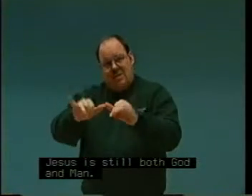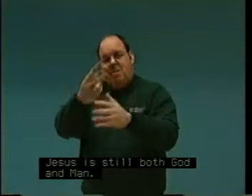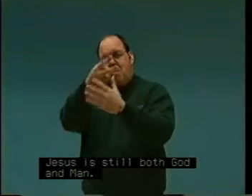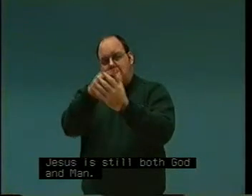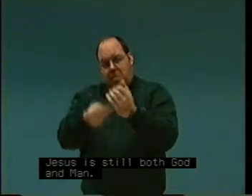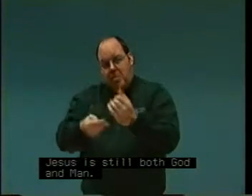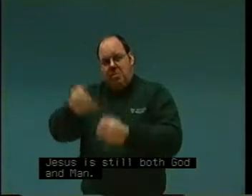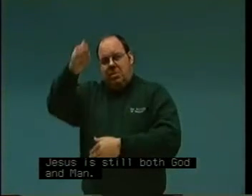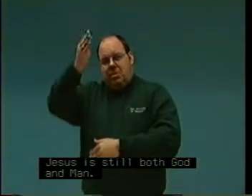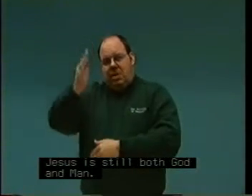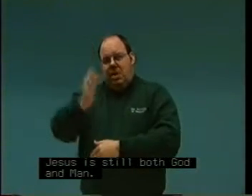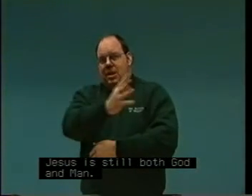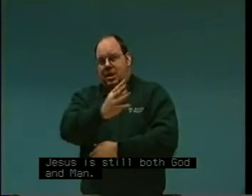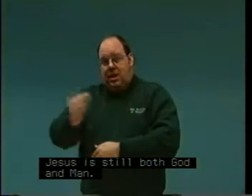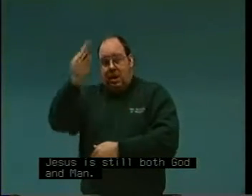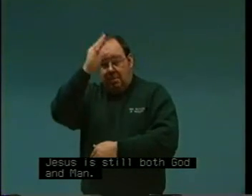both God and man.